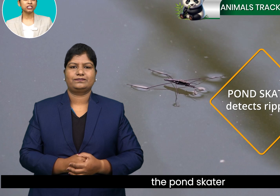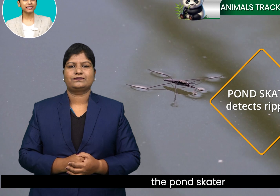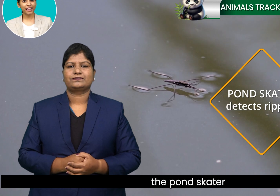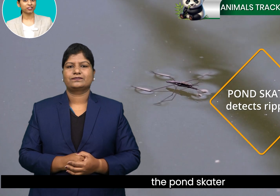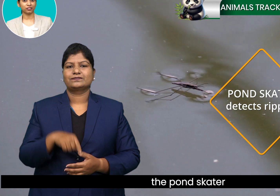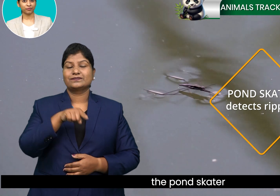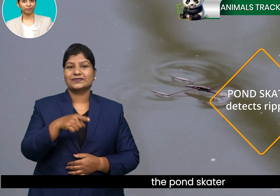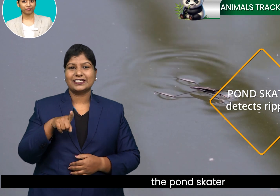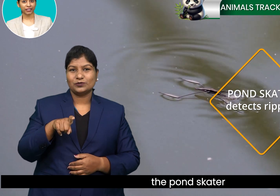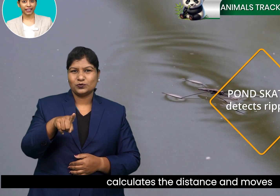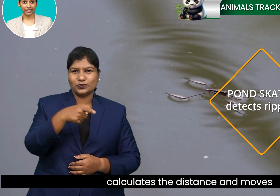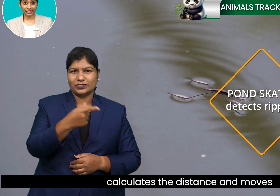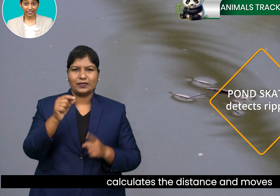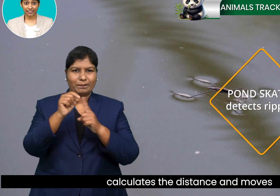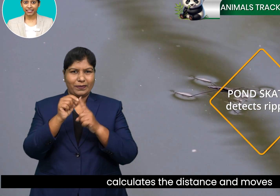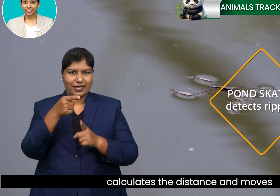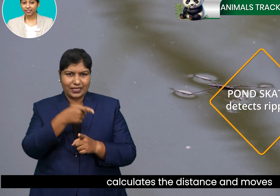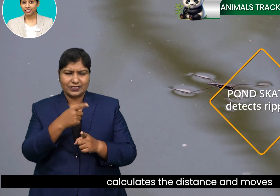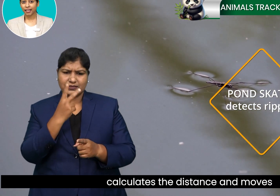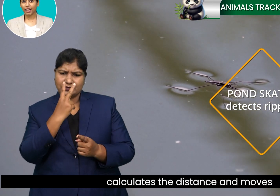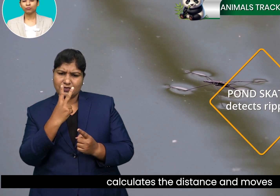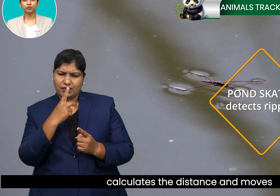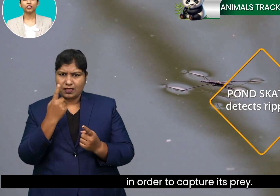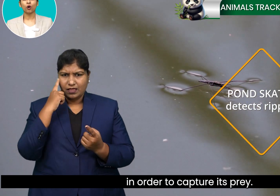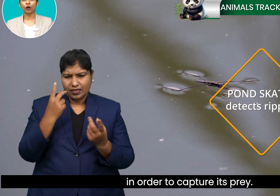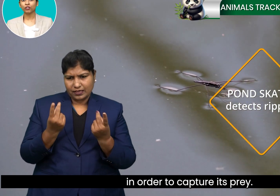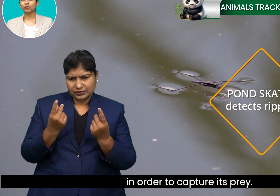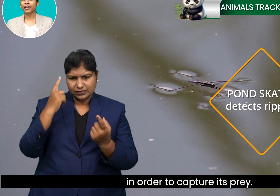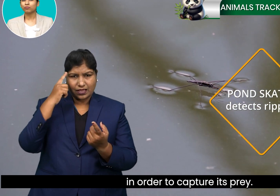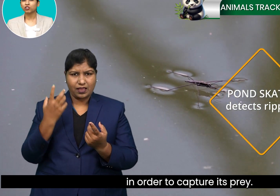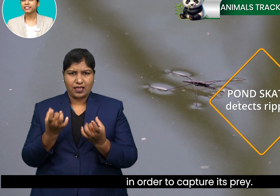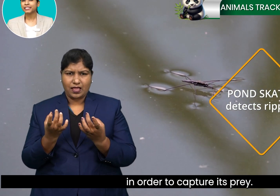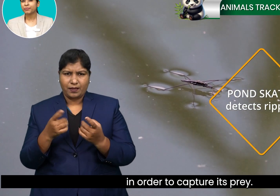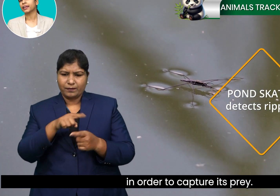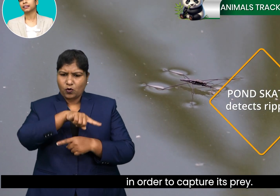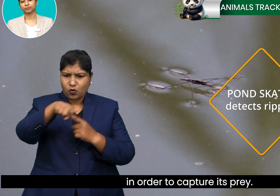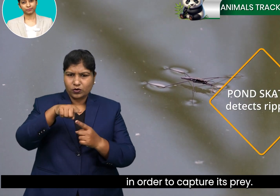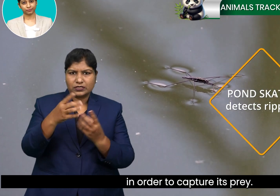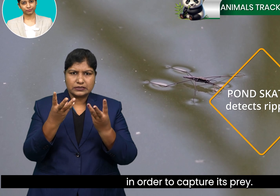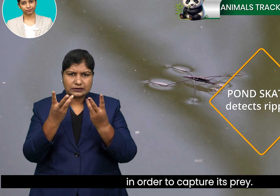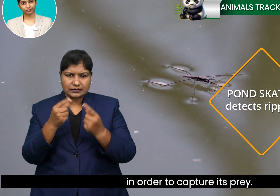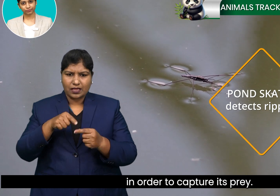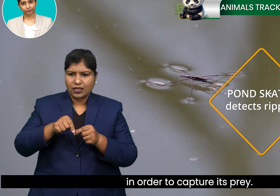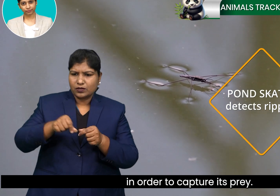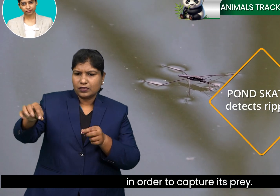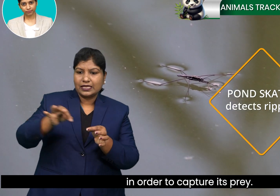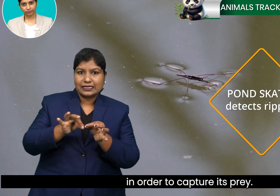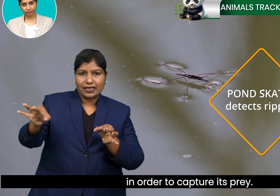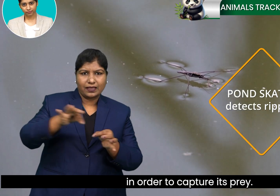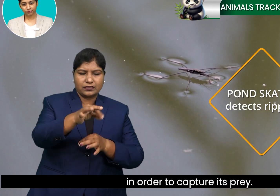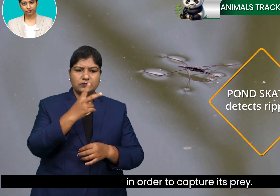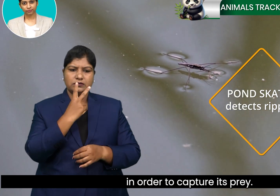the pond skater calculates the distance and moves in order to capture its prey.